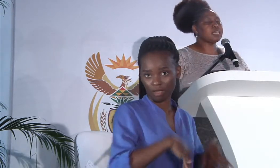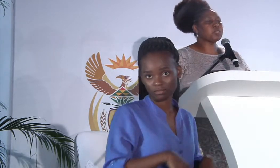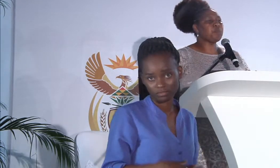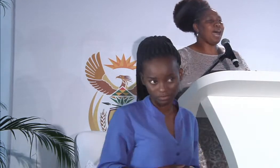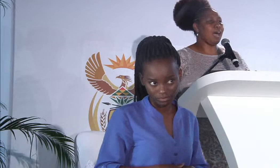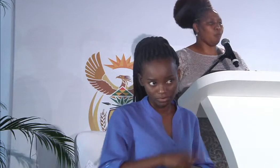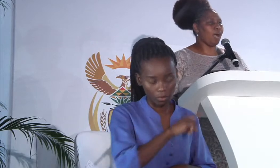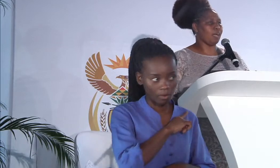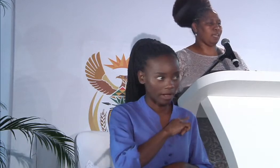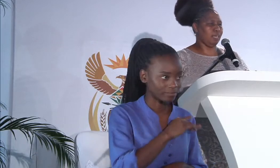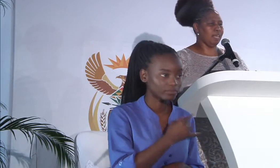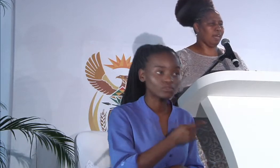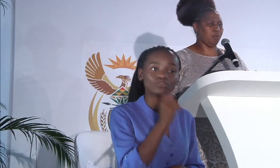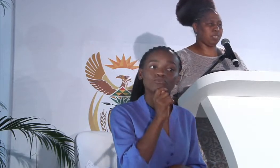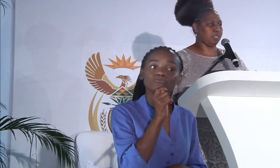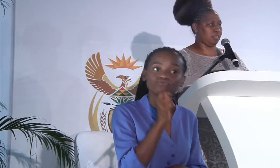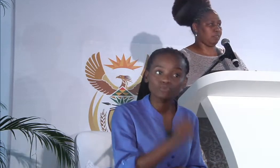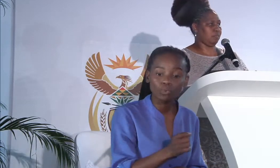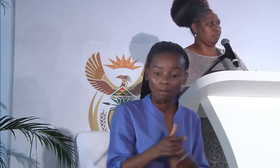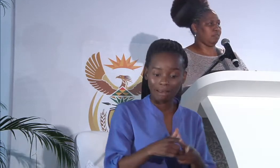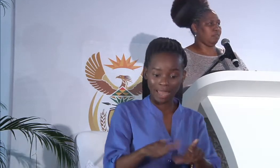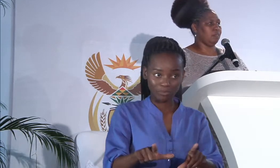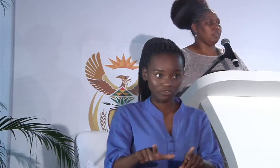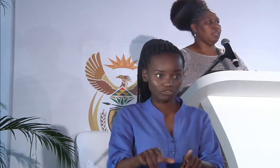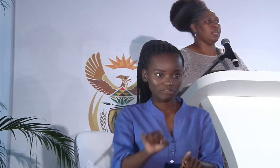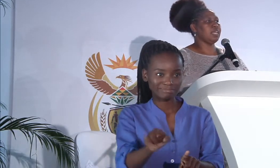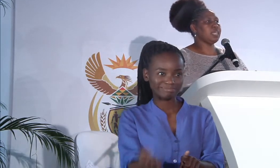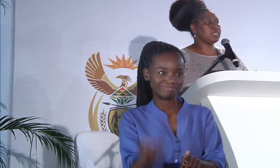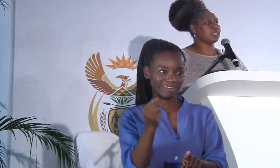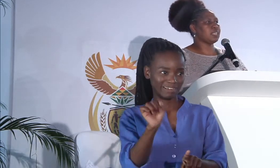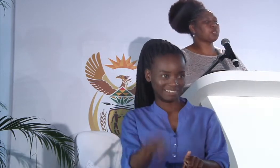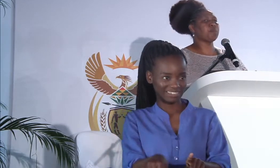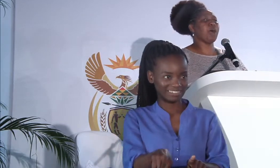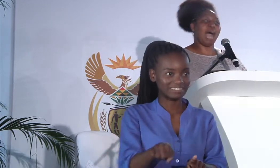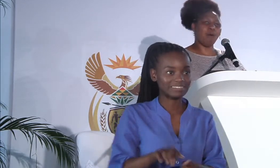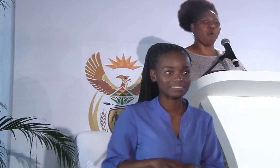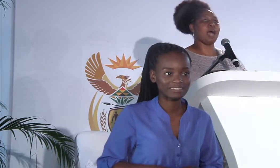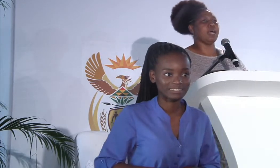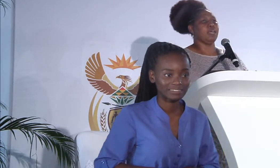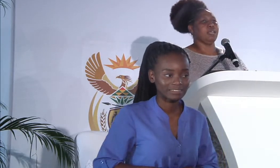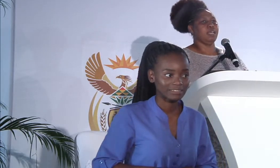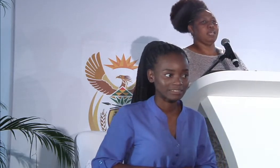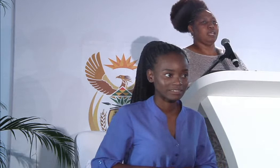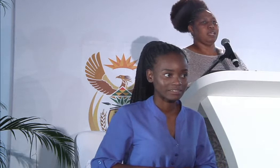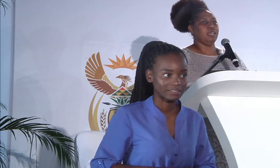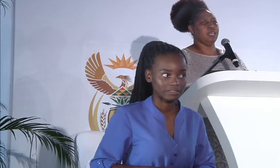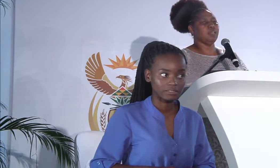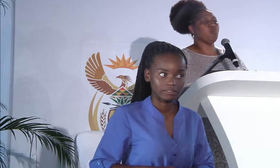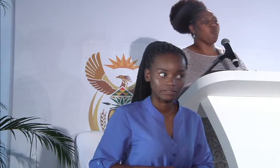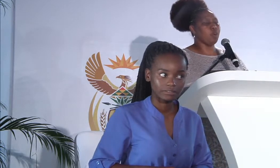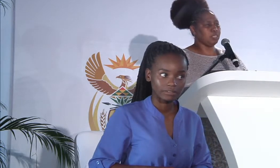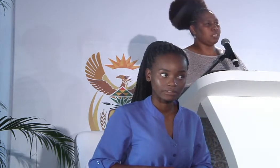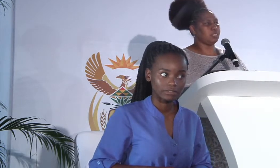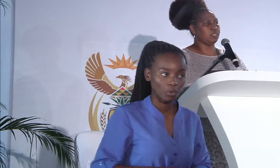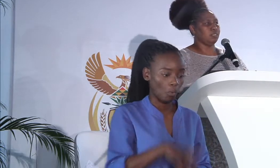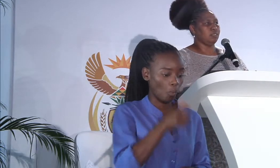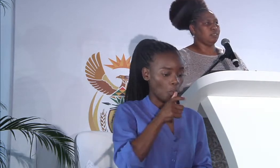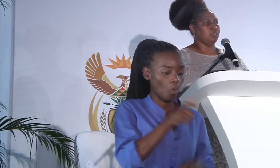Yes, there's power in language. Yes, there's power in